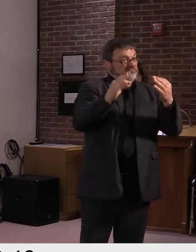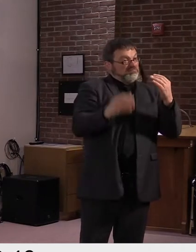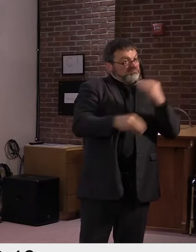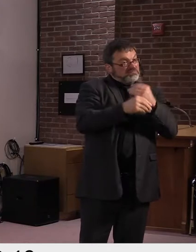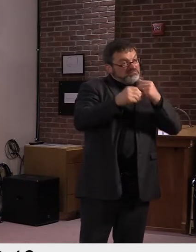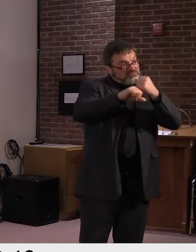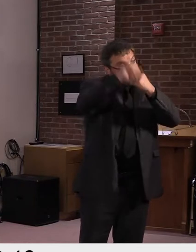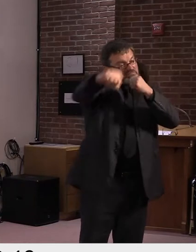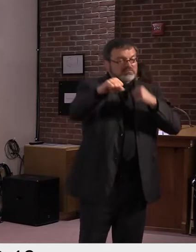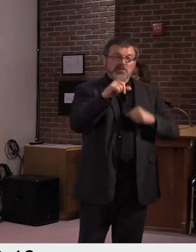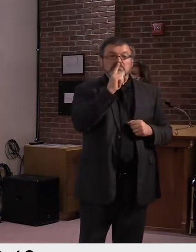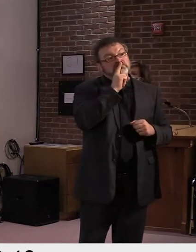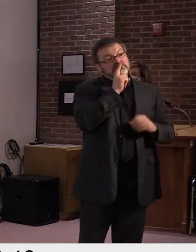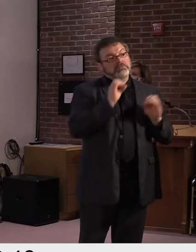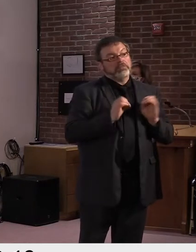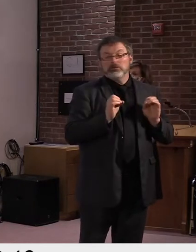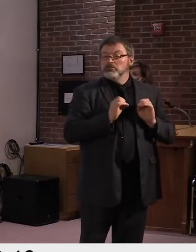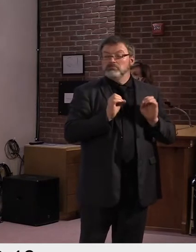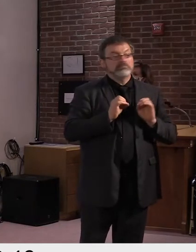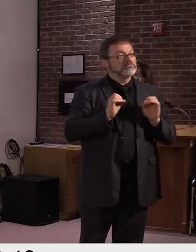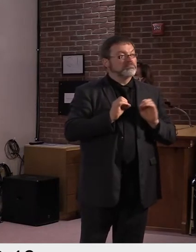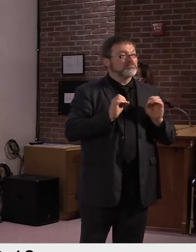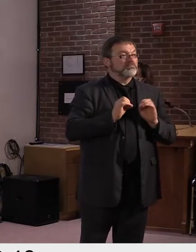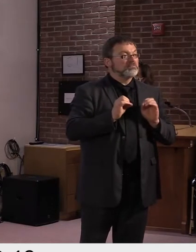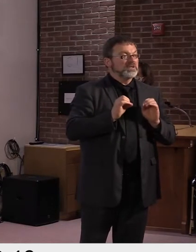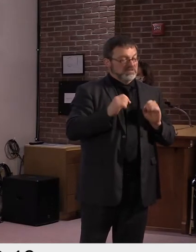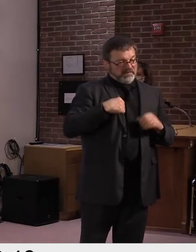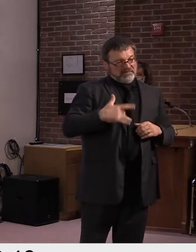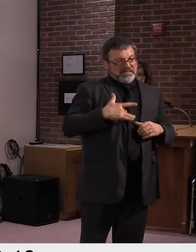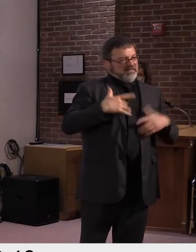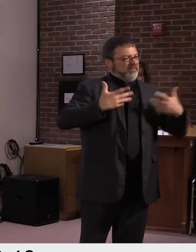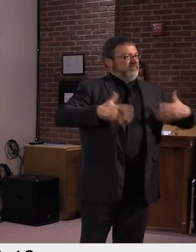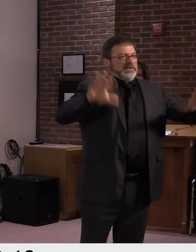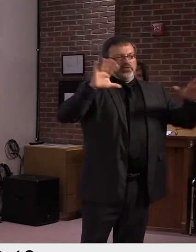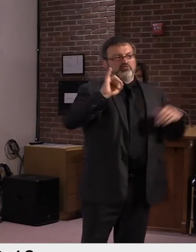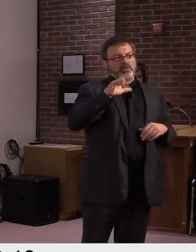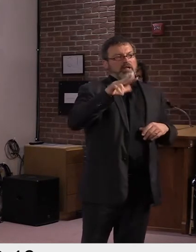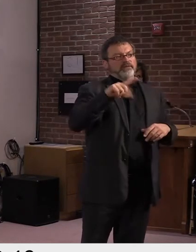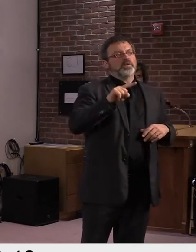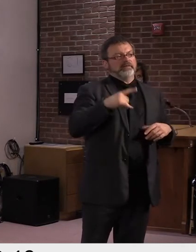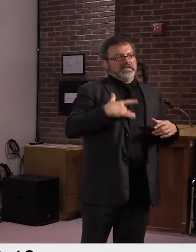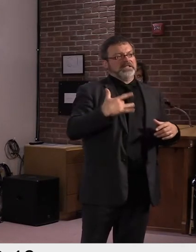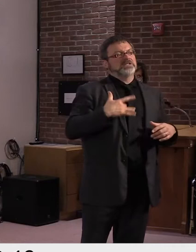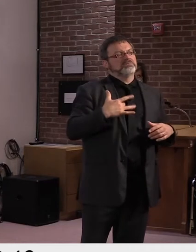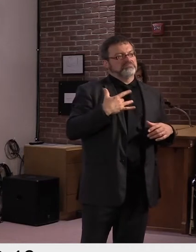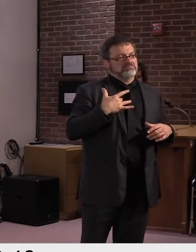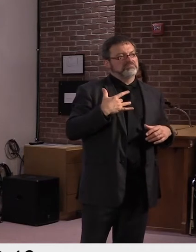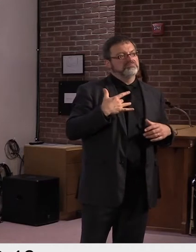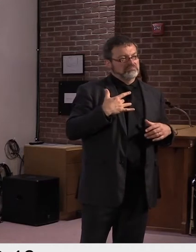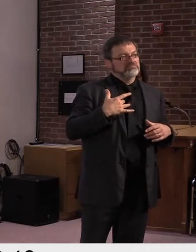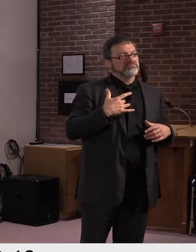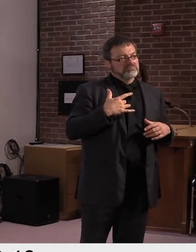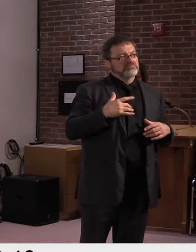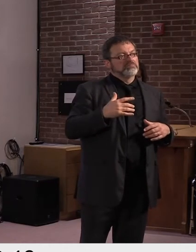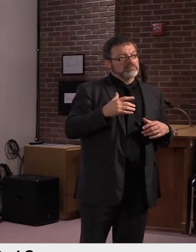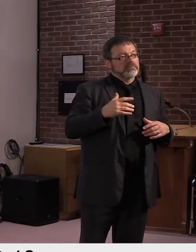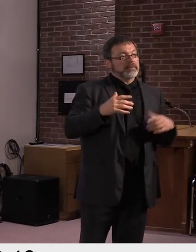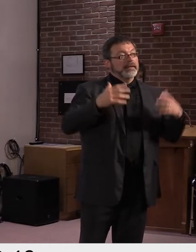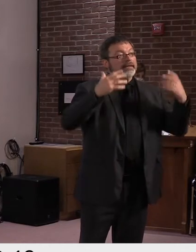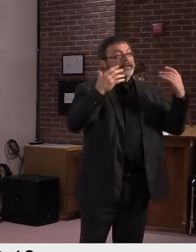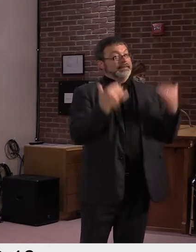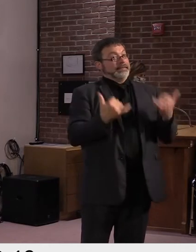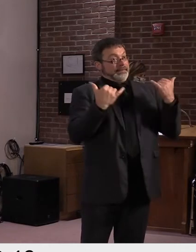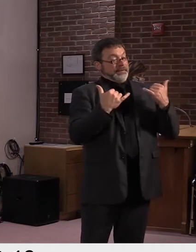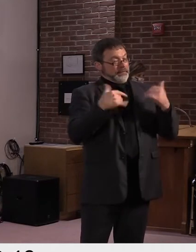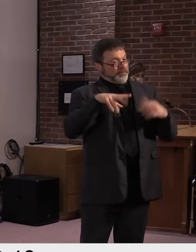indication as to an extension. To the question about, you know, being creative with the fund, there are